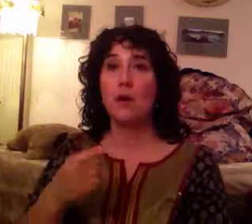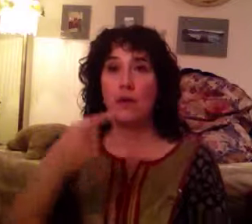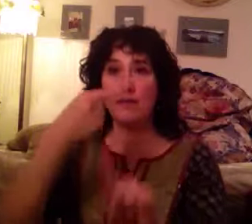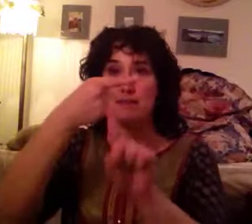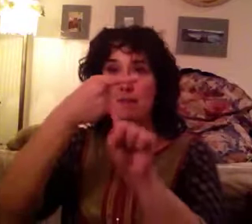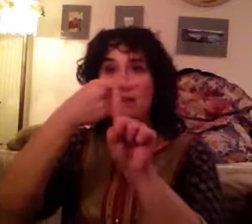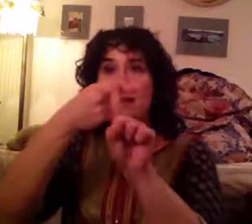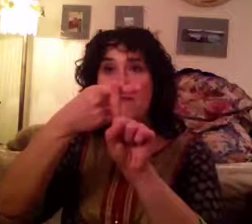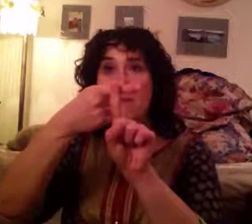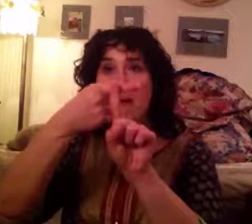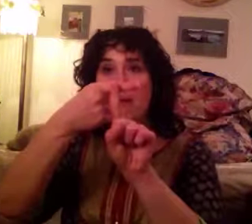This is a sign for month.